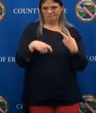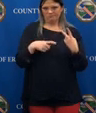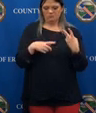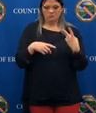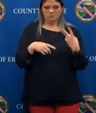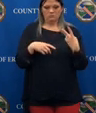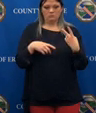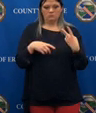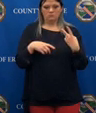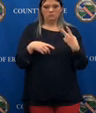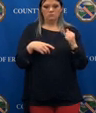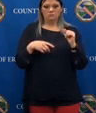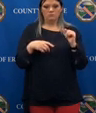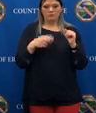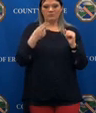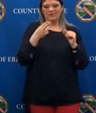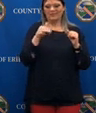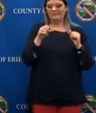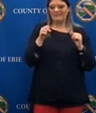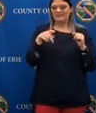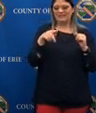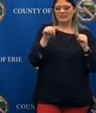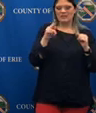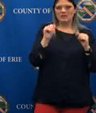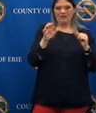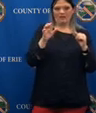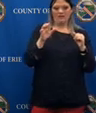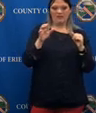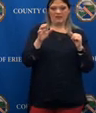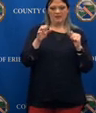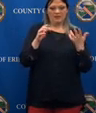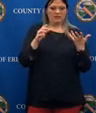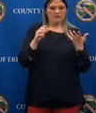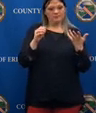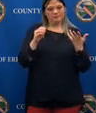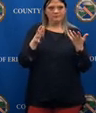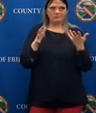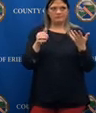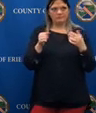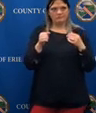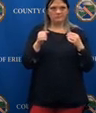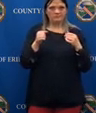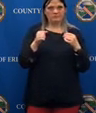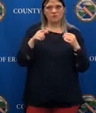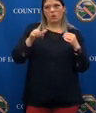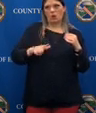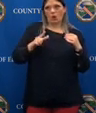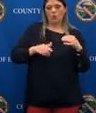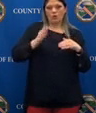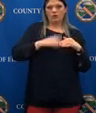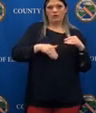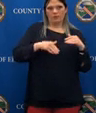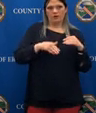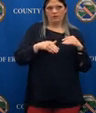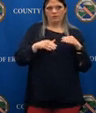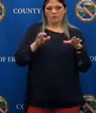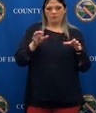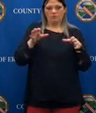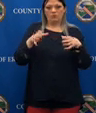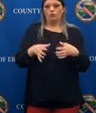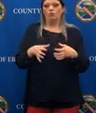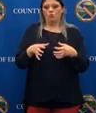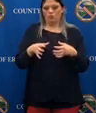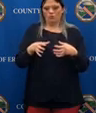that Hispanic population is actually probably lower than the population of Hispanic